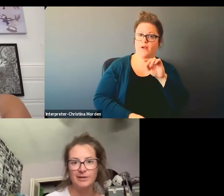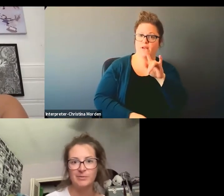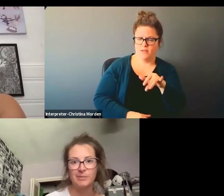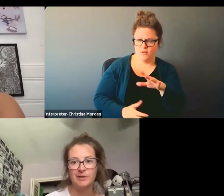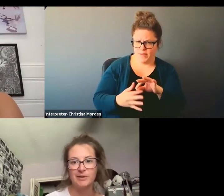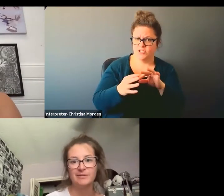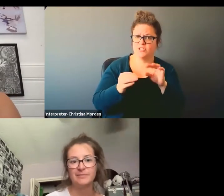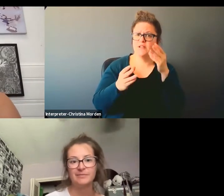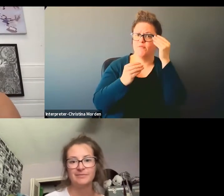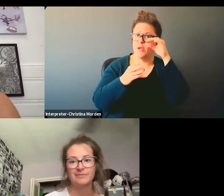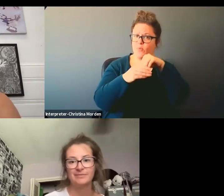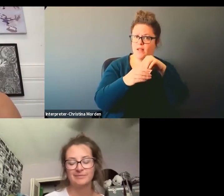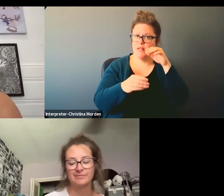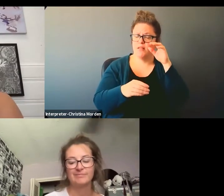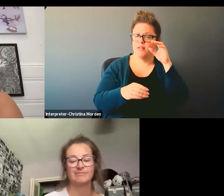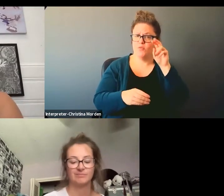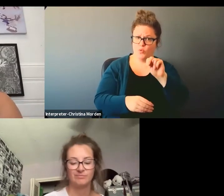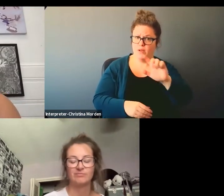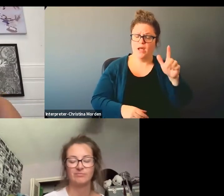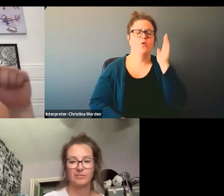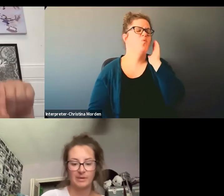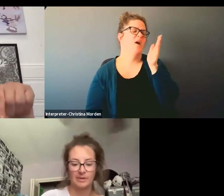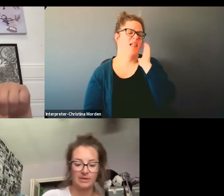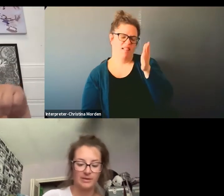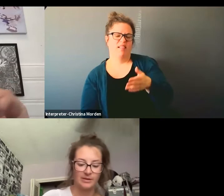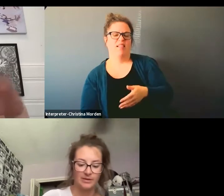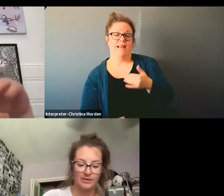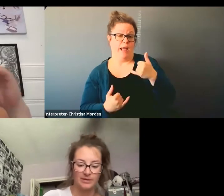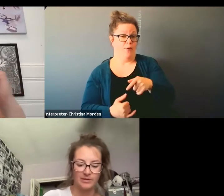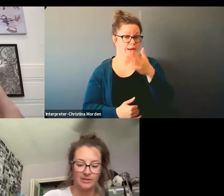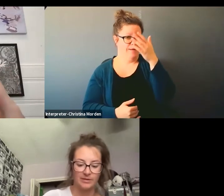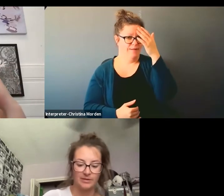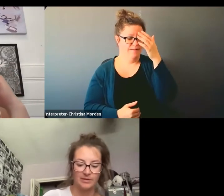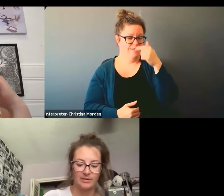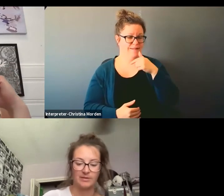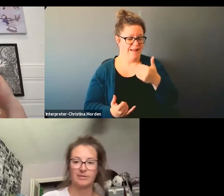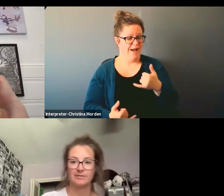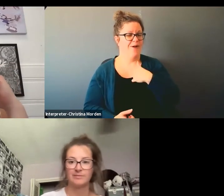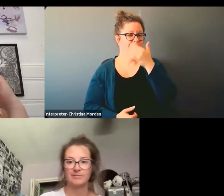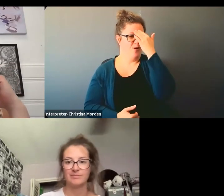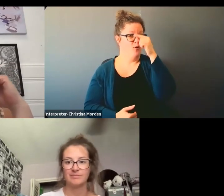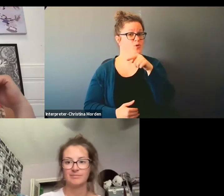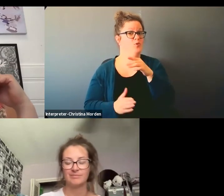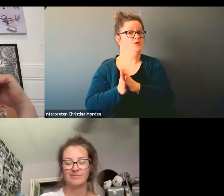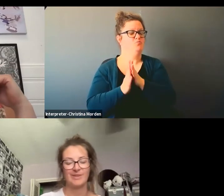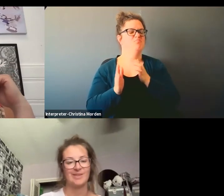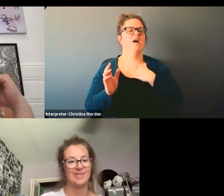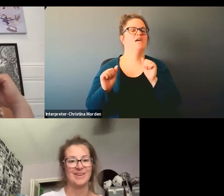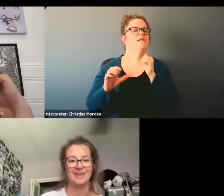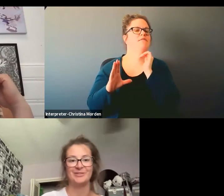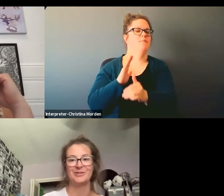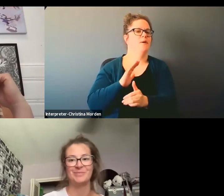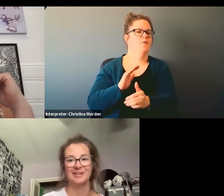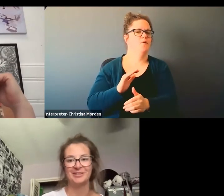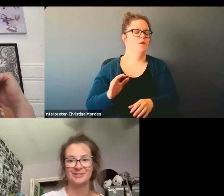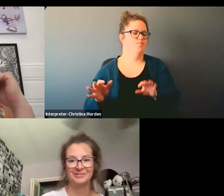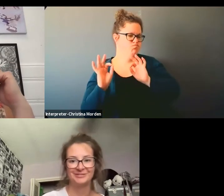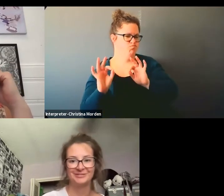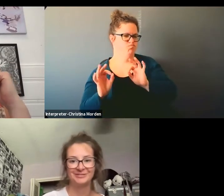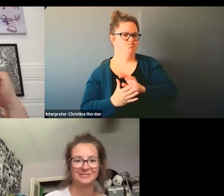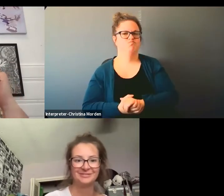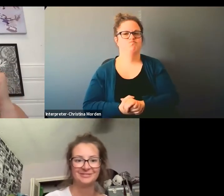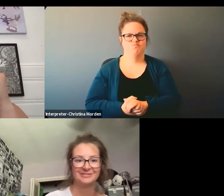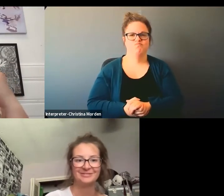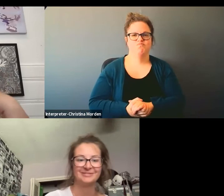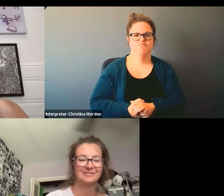that you'll yeah, I'll put it out in the newsletter. Yeah, and I now that I know you're interested, I'll also email you separately with some information. Thank you so much. Yeah,